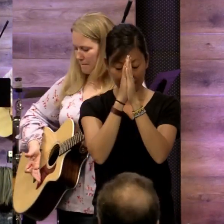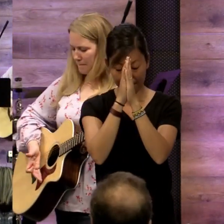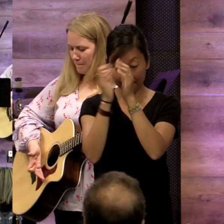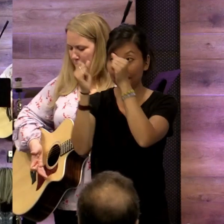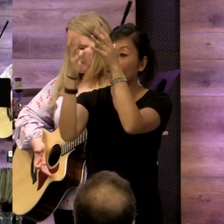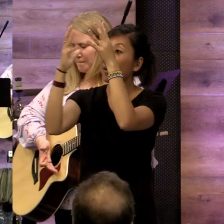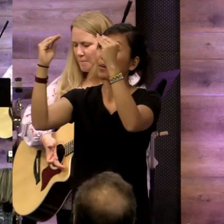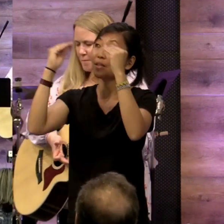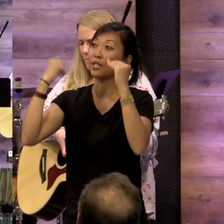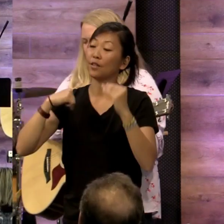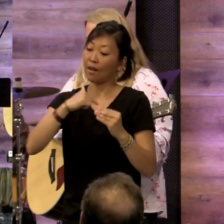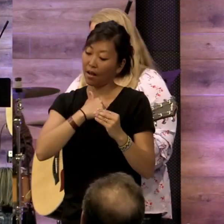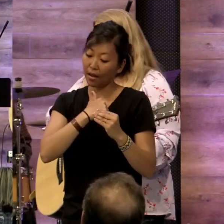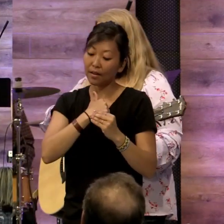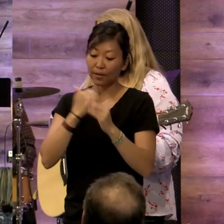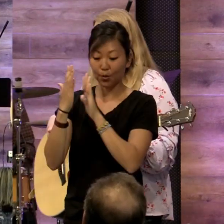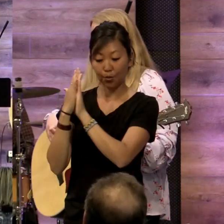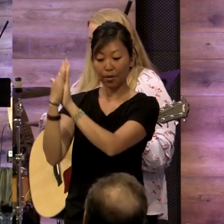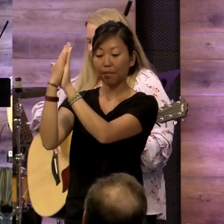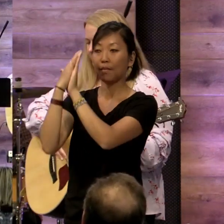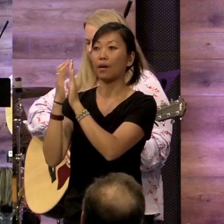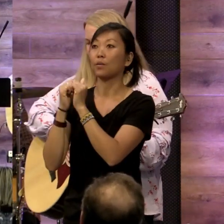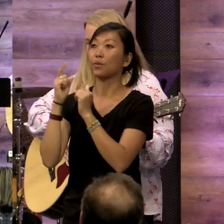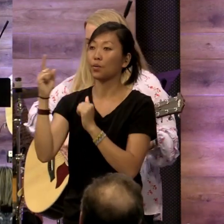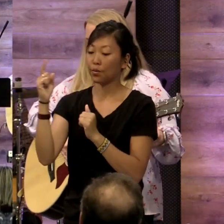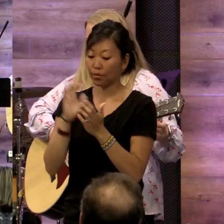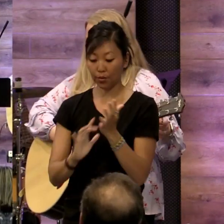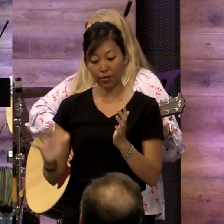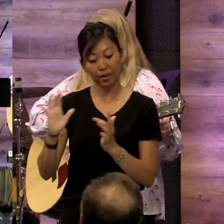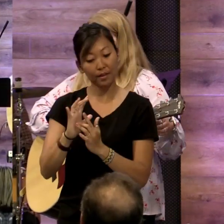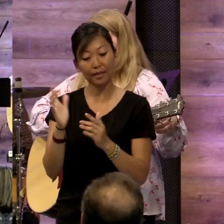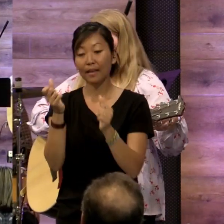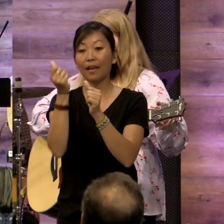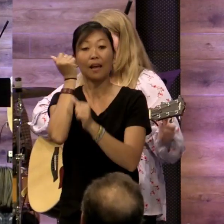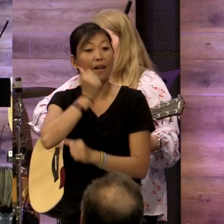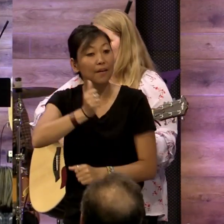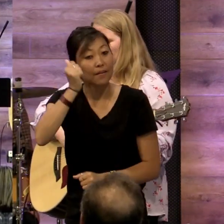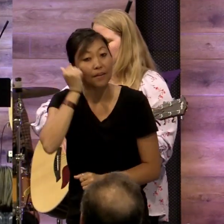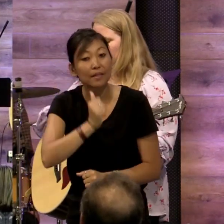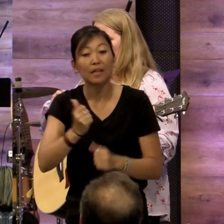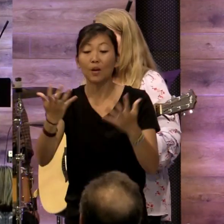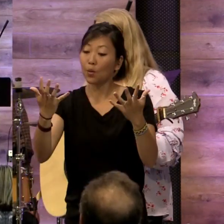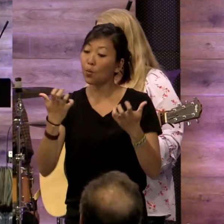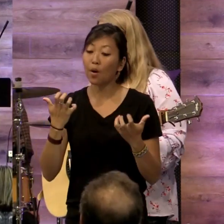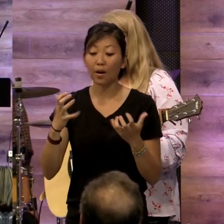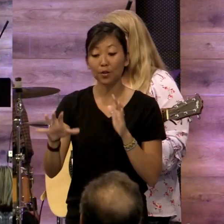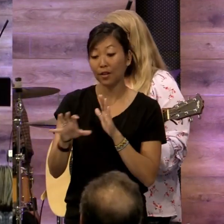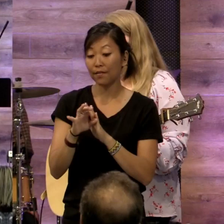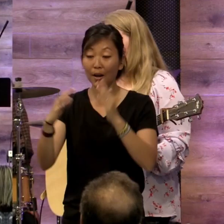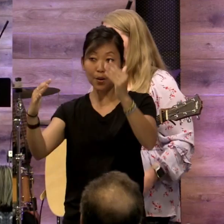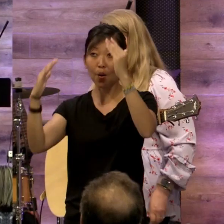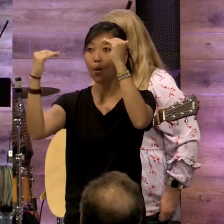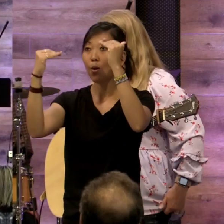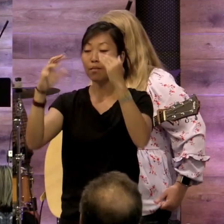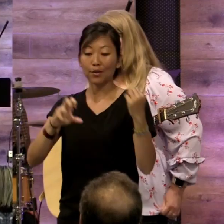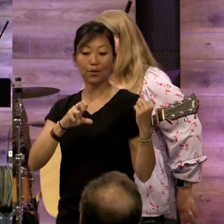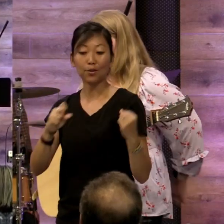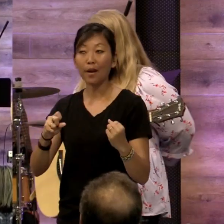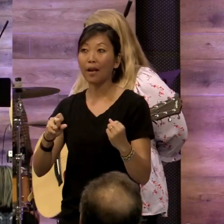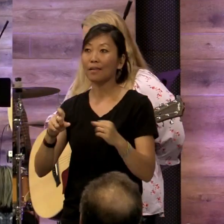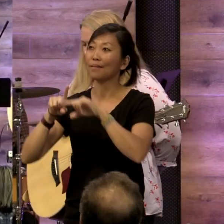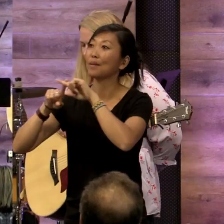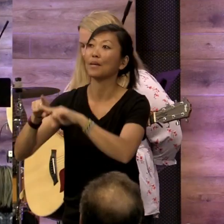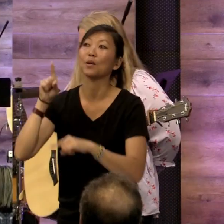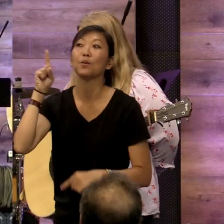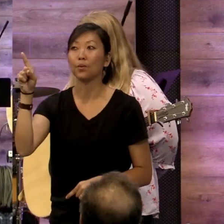Father, would you teach us to abide? Jesus, so that every day we would find our hope and our strength